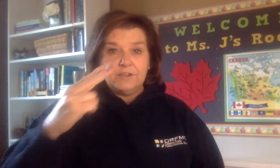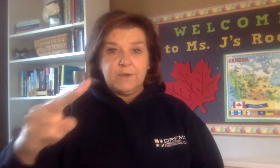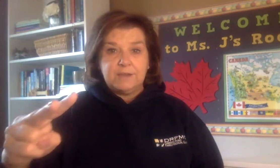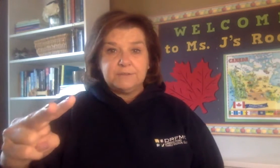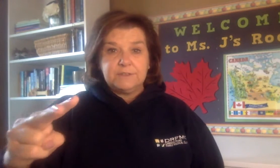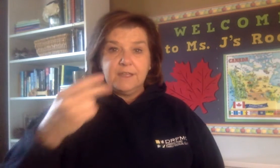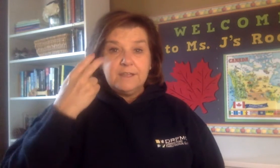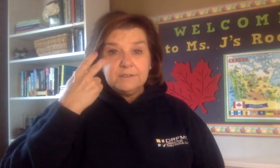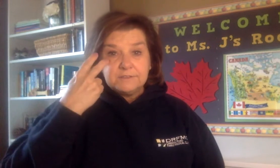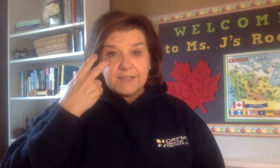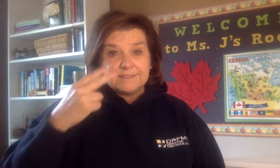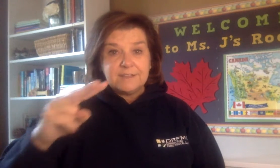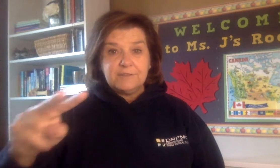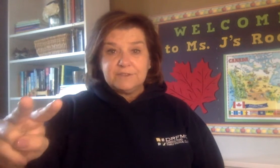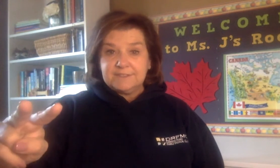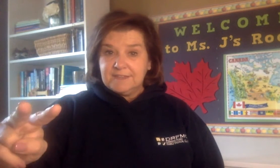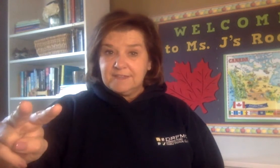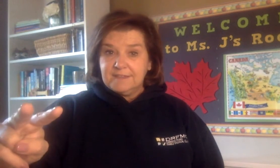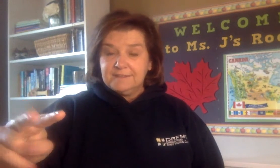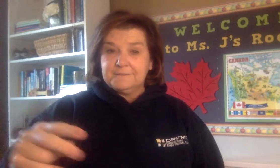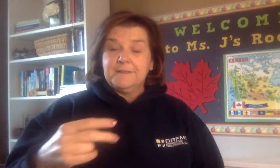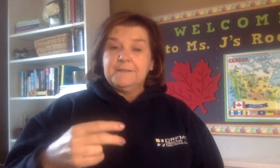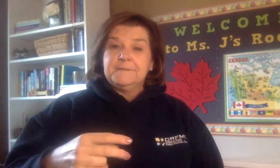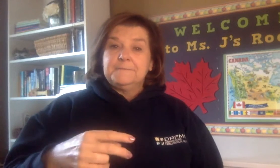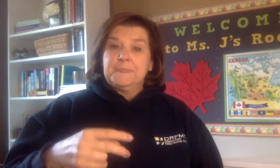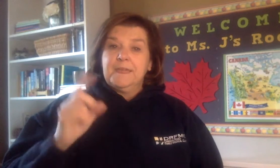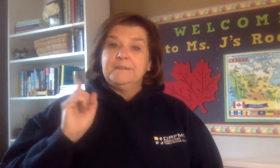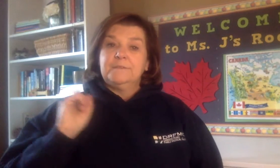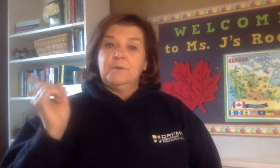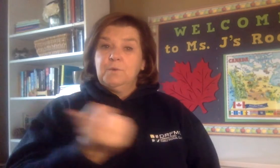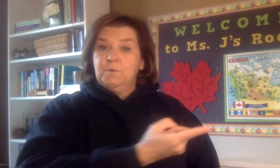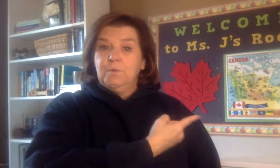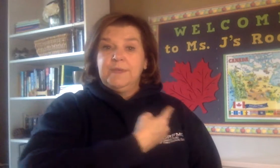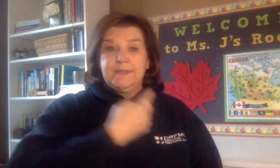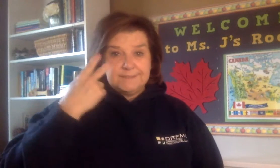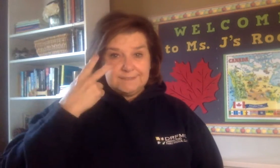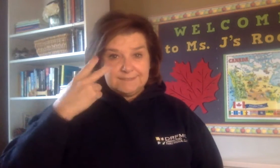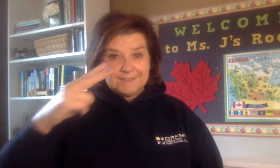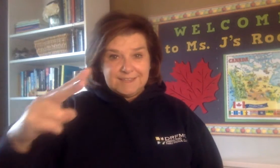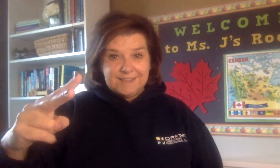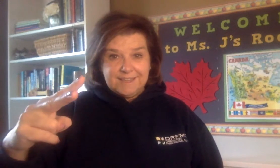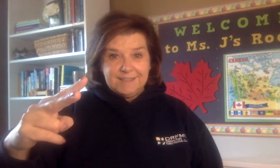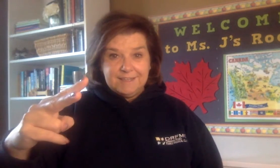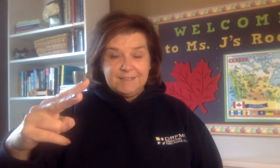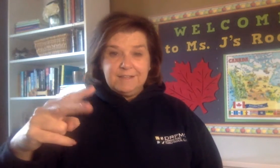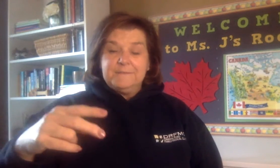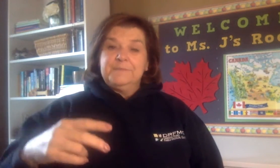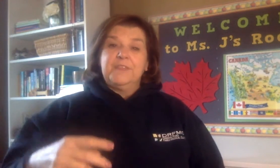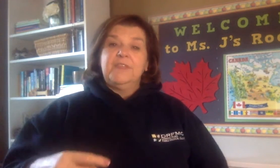go out. So that's the sign for C. Okay, so we see, and